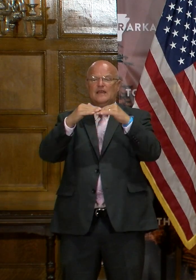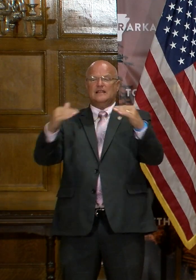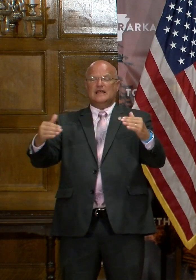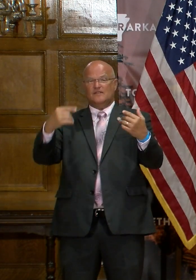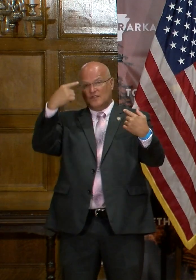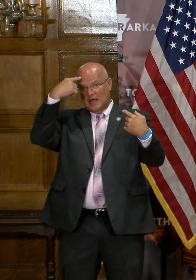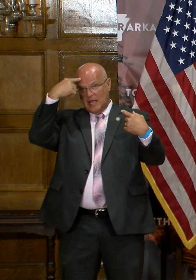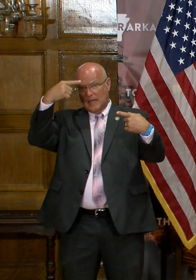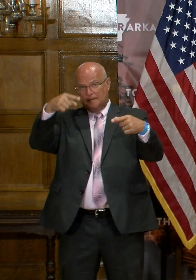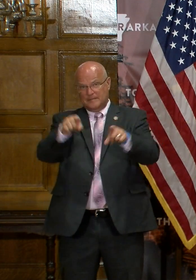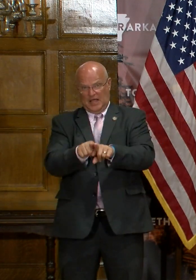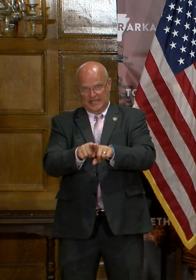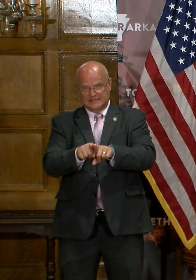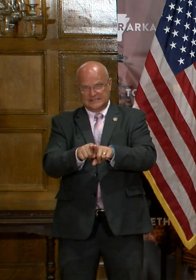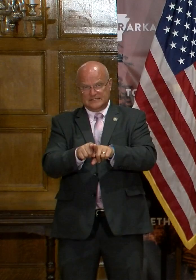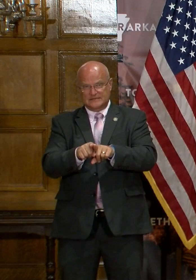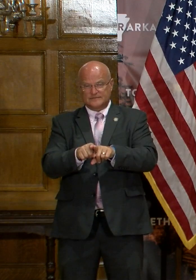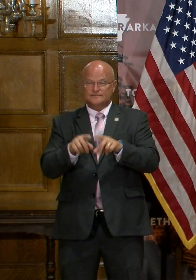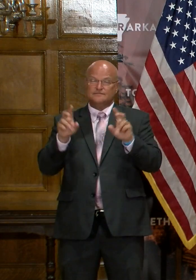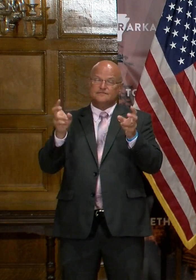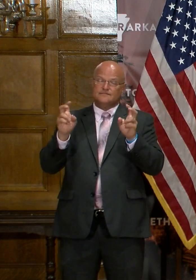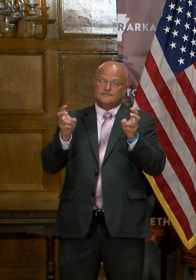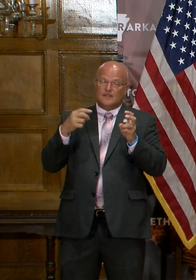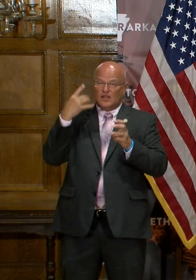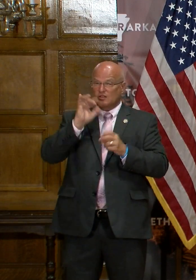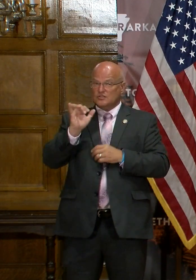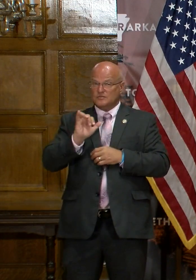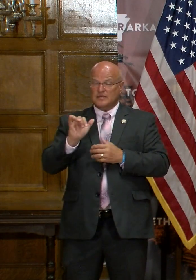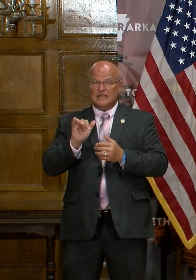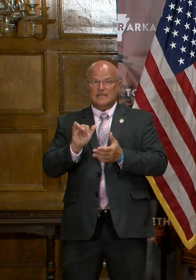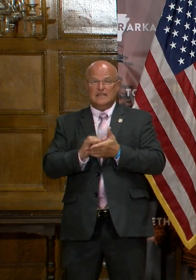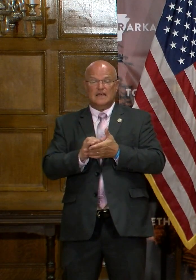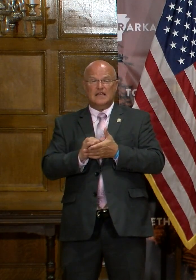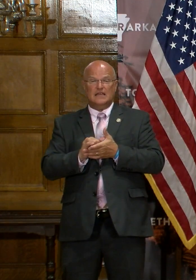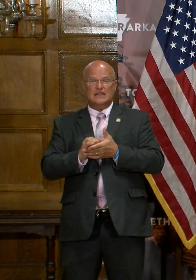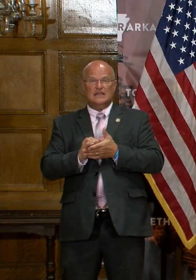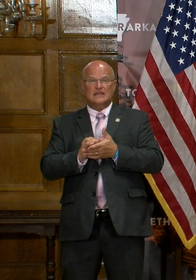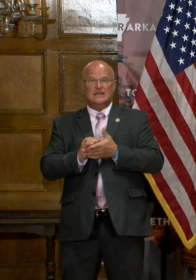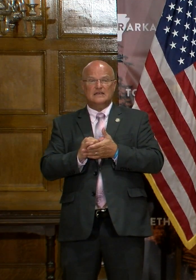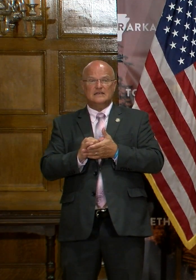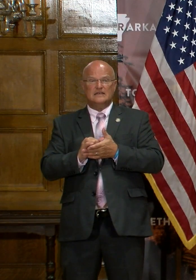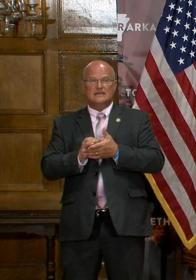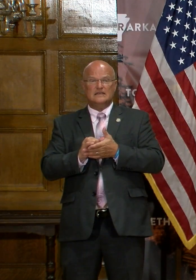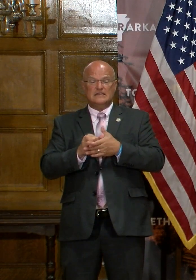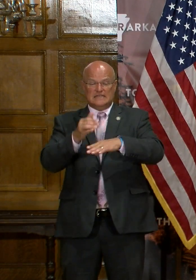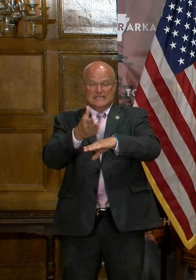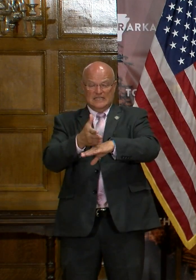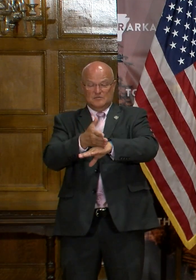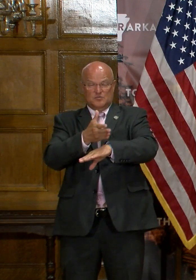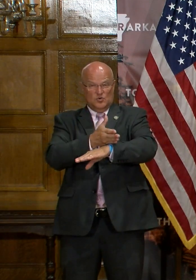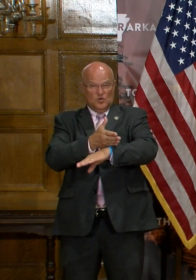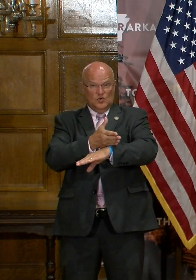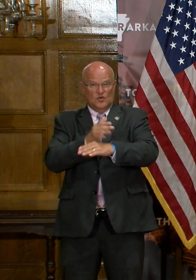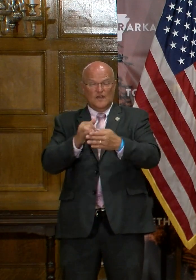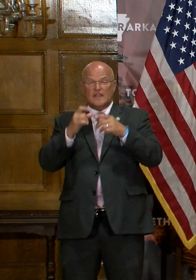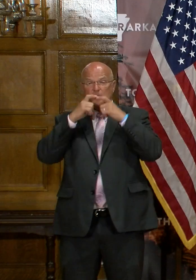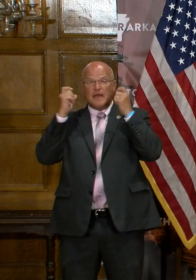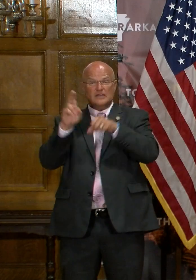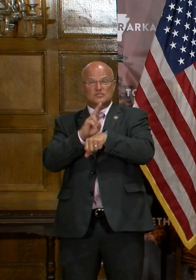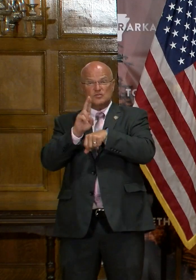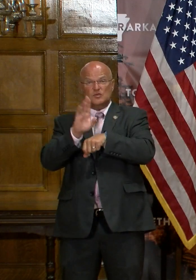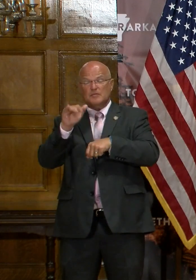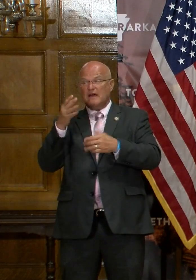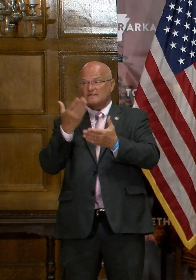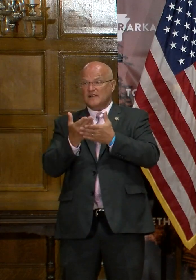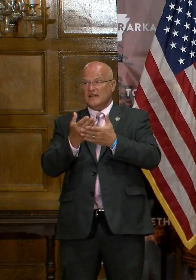level of compliance. Now, anecdotally, it looks to me like it's improved the mask usage